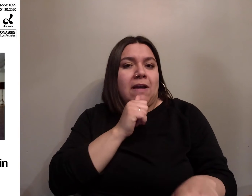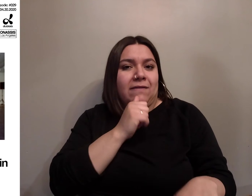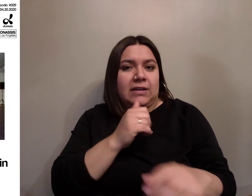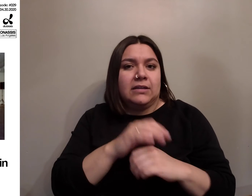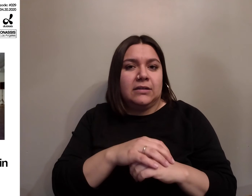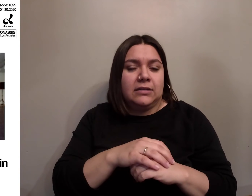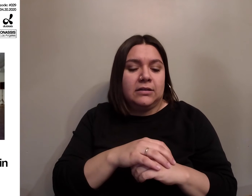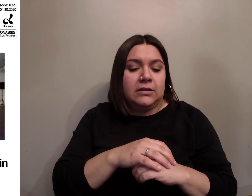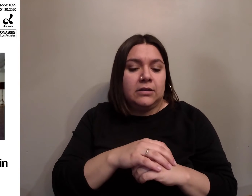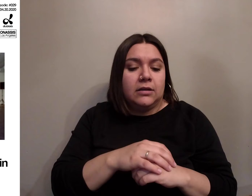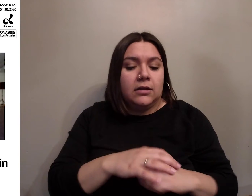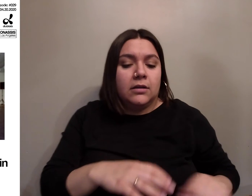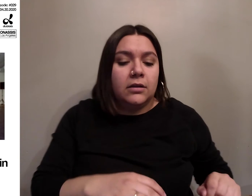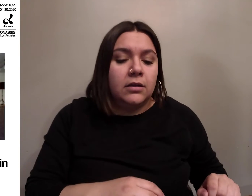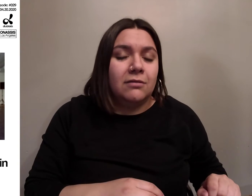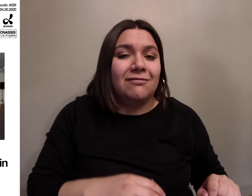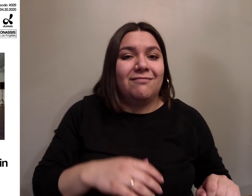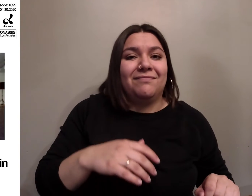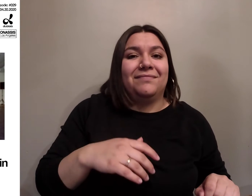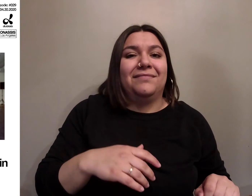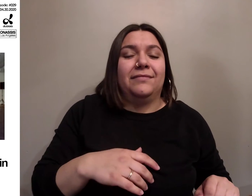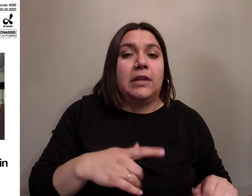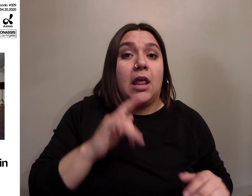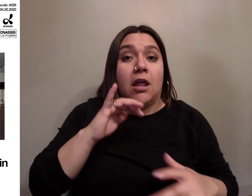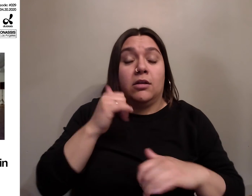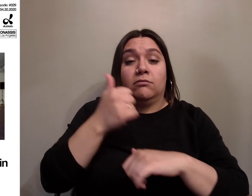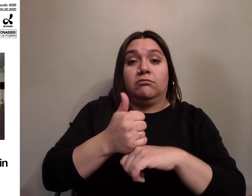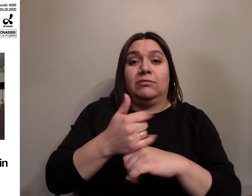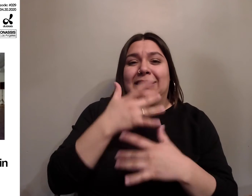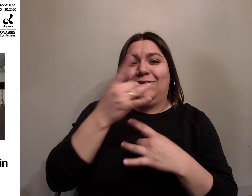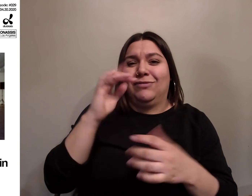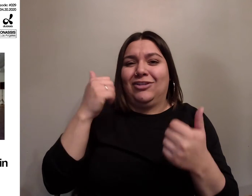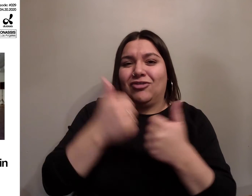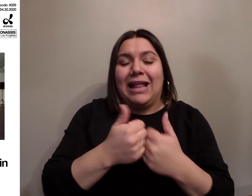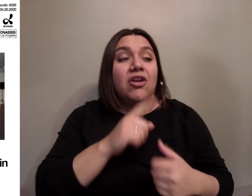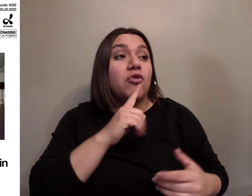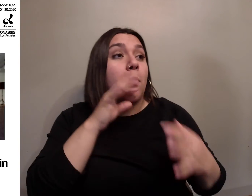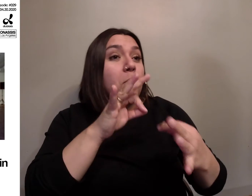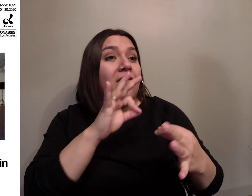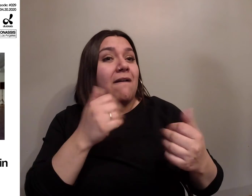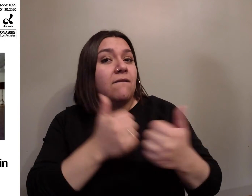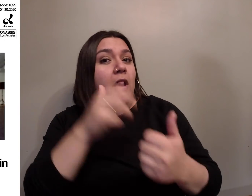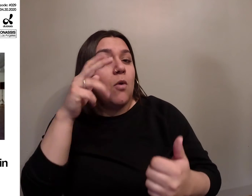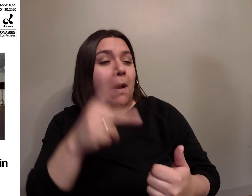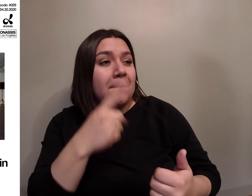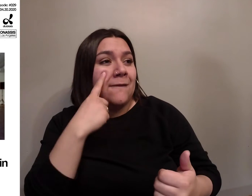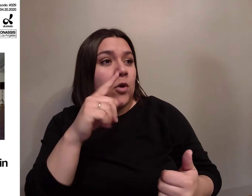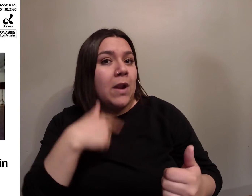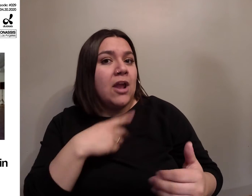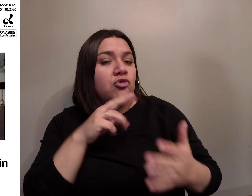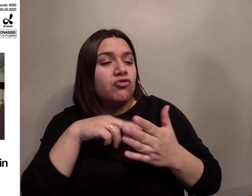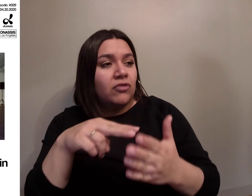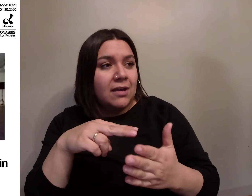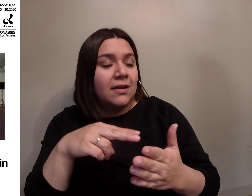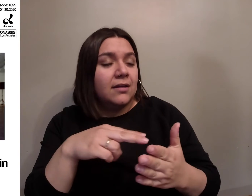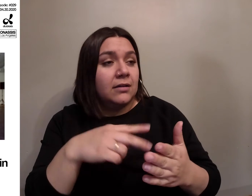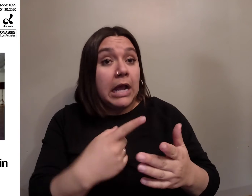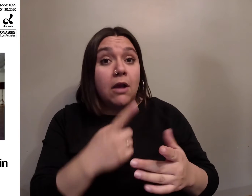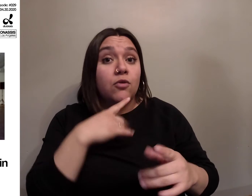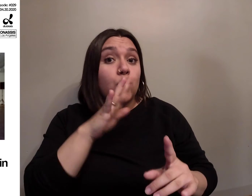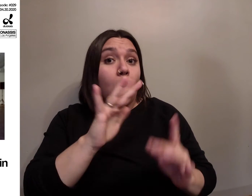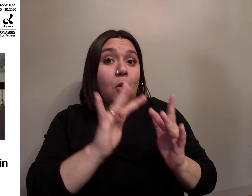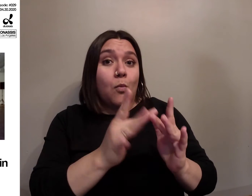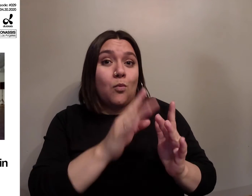had the pleasure of coming to Naval, and hope that when times change a little bit, it will be possible. But